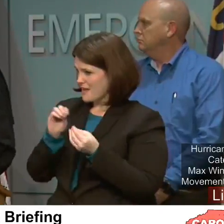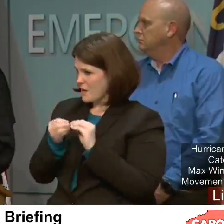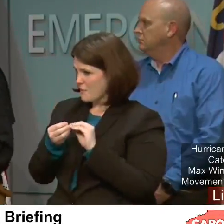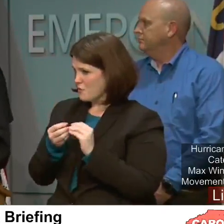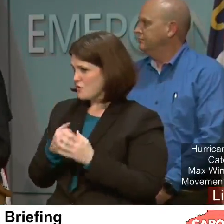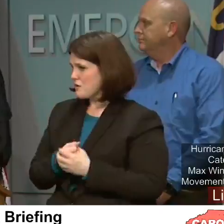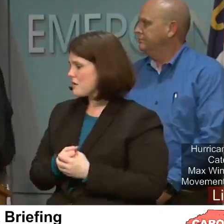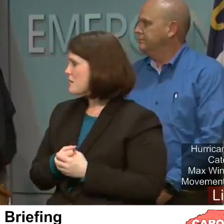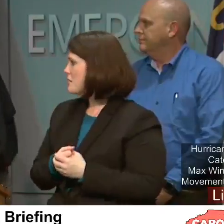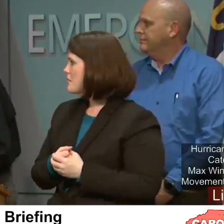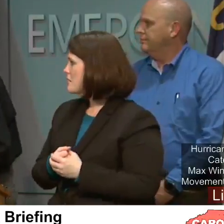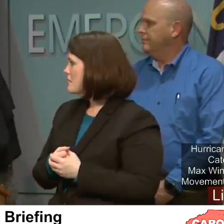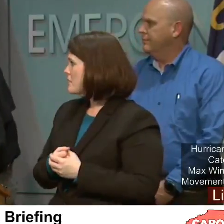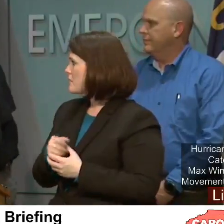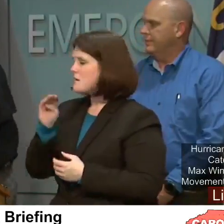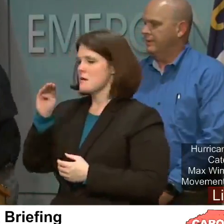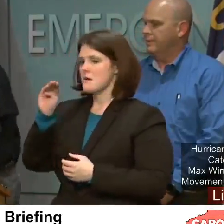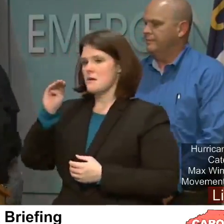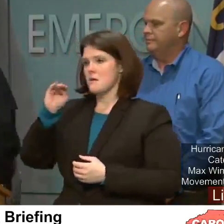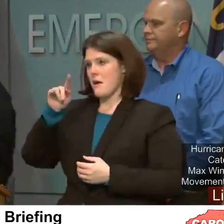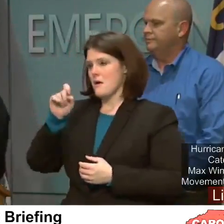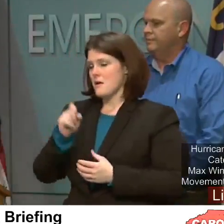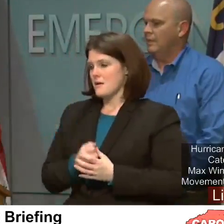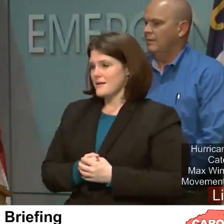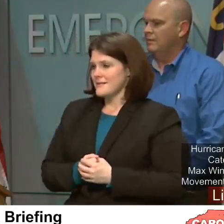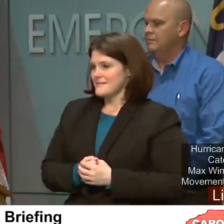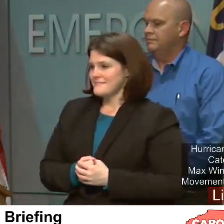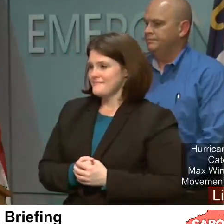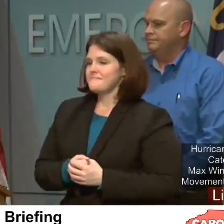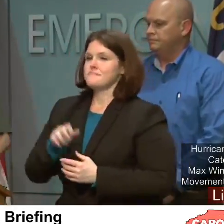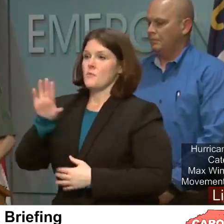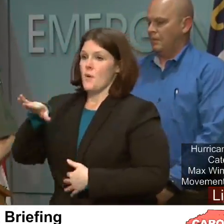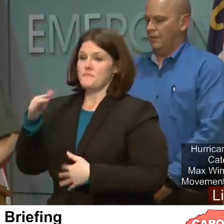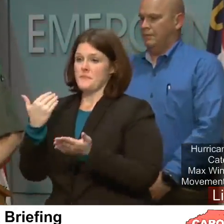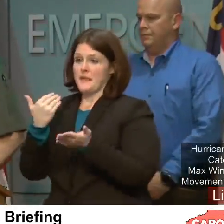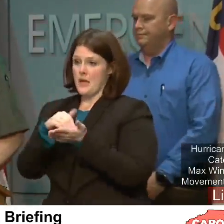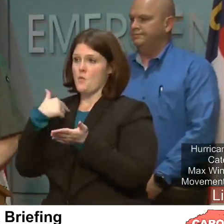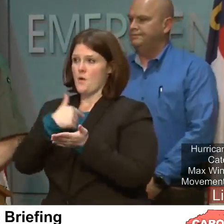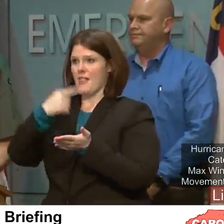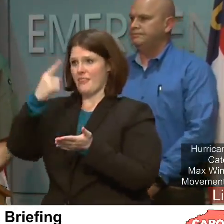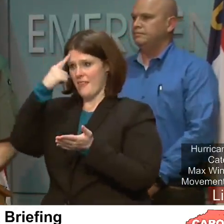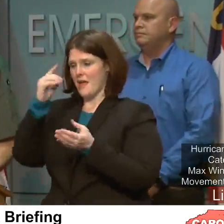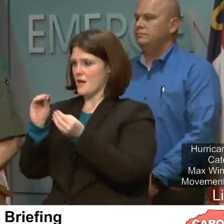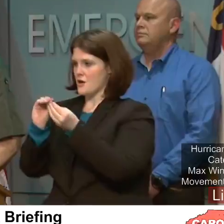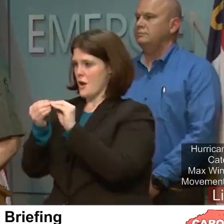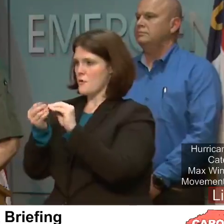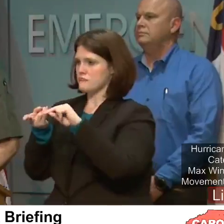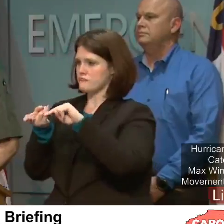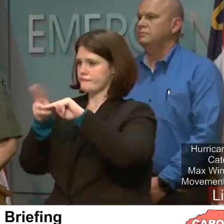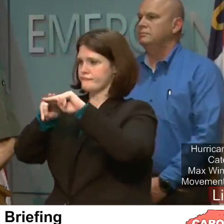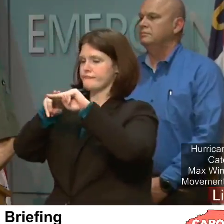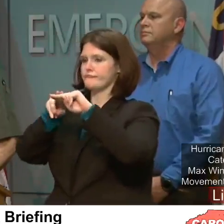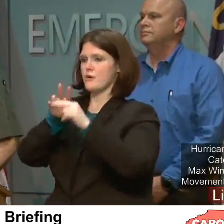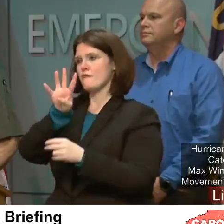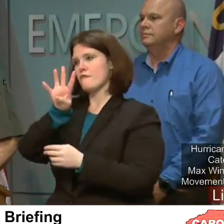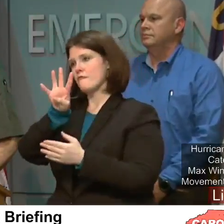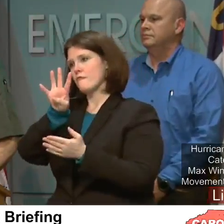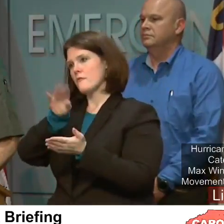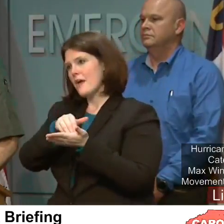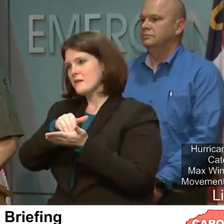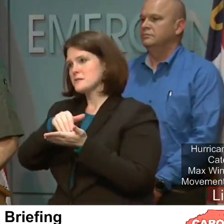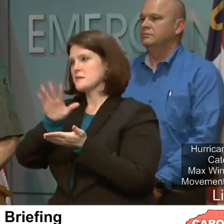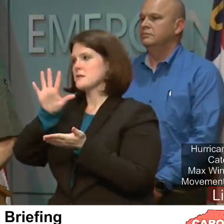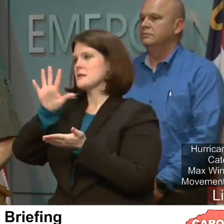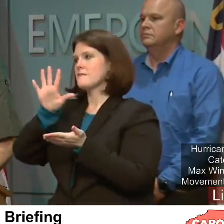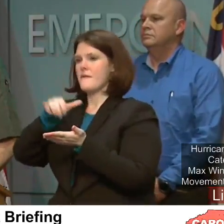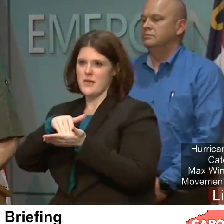that? Yes, sir. So we're thinking that number's had an uptick now between 4,000 and